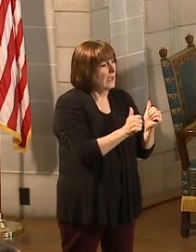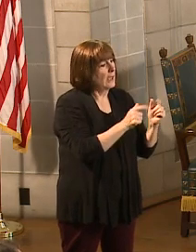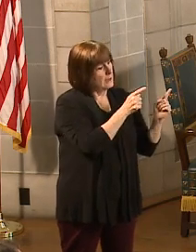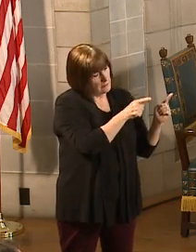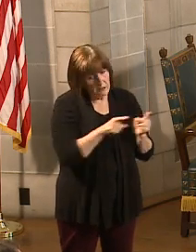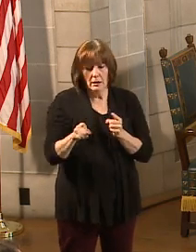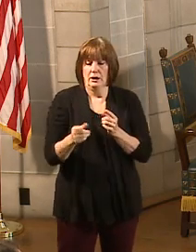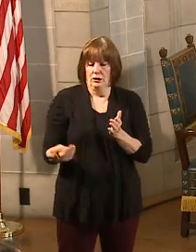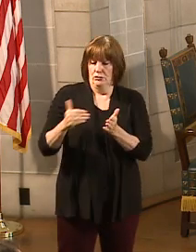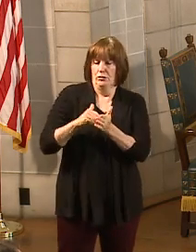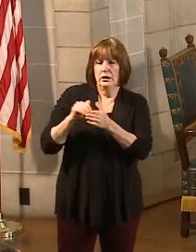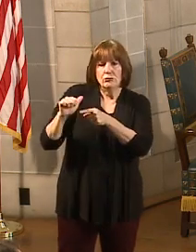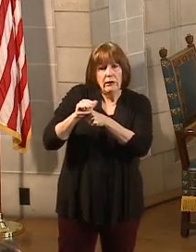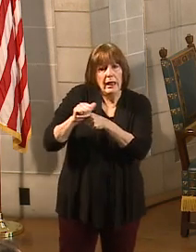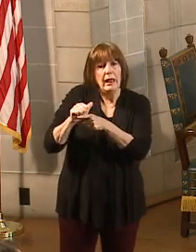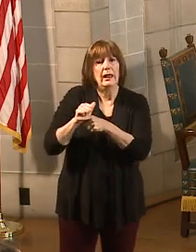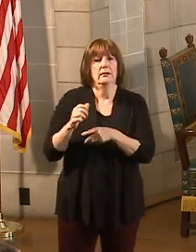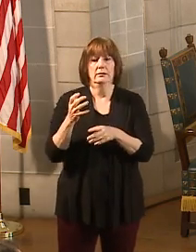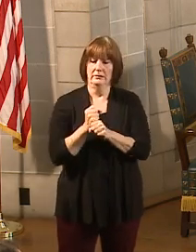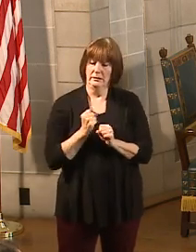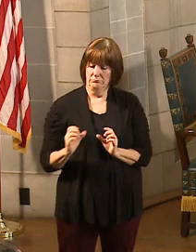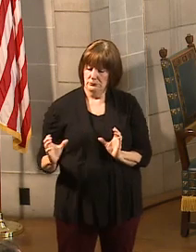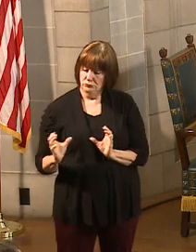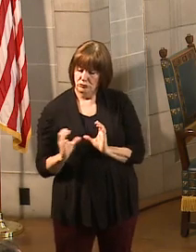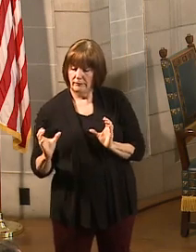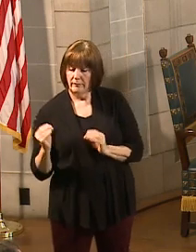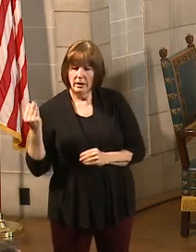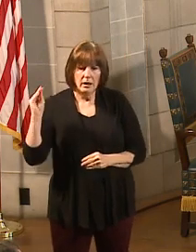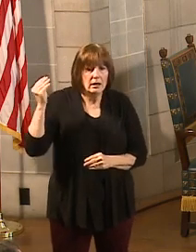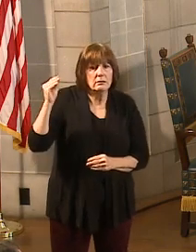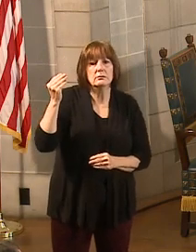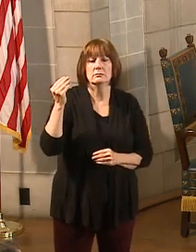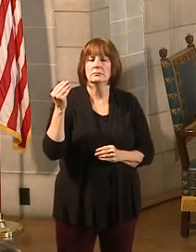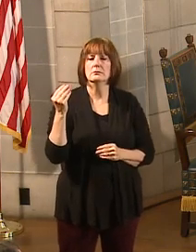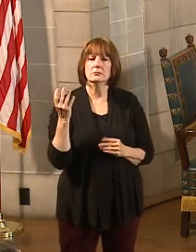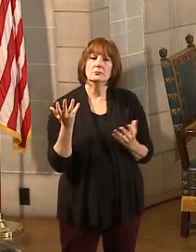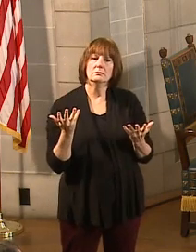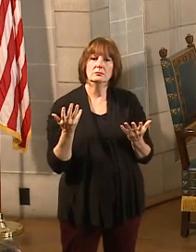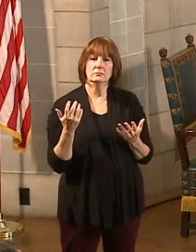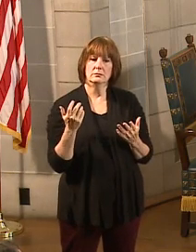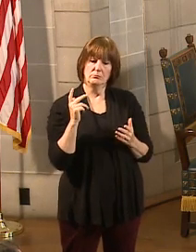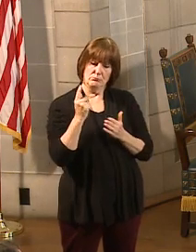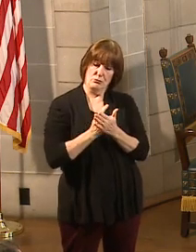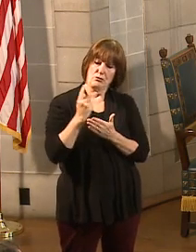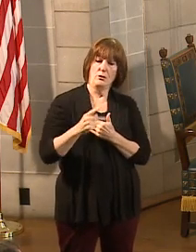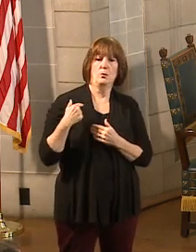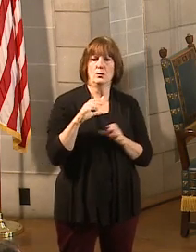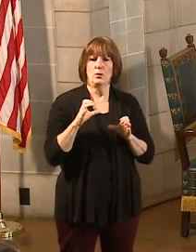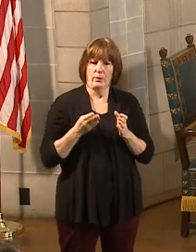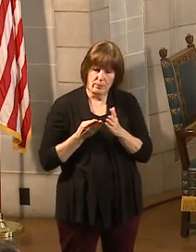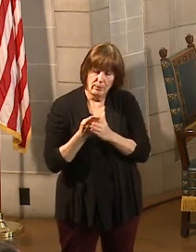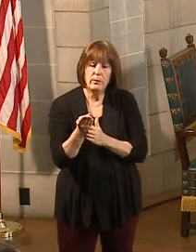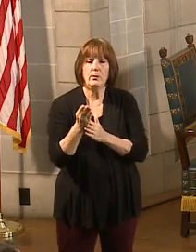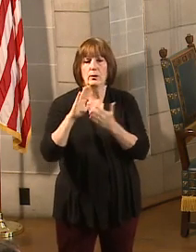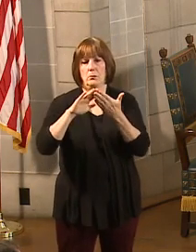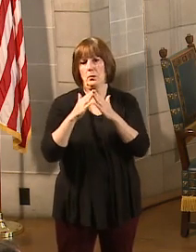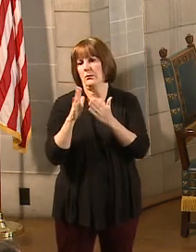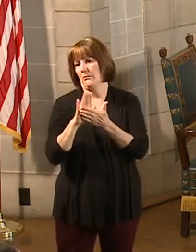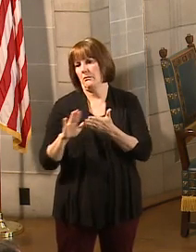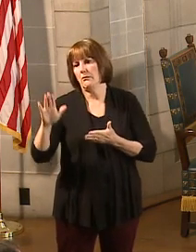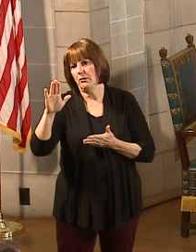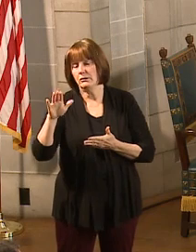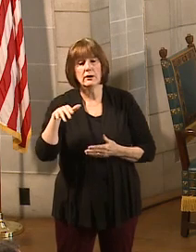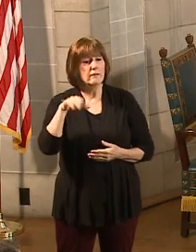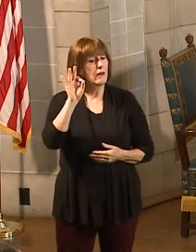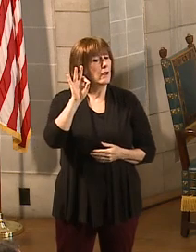get retrained, be able to get that certificate. It's something that a program that we're doing through the community colleges. You can